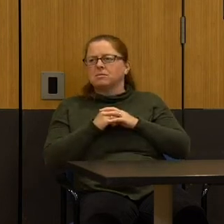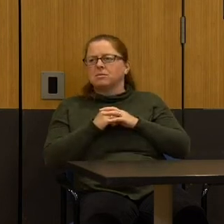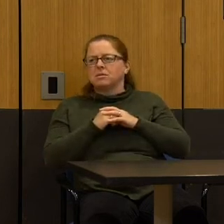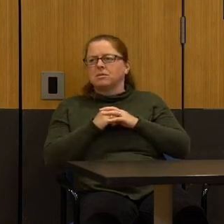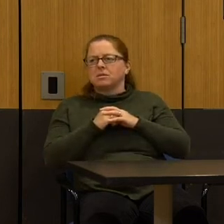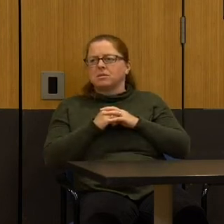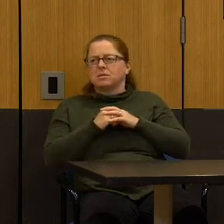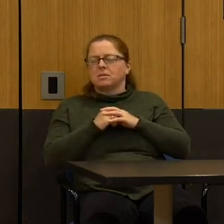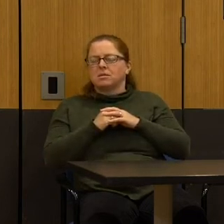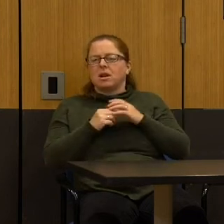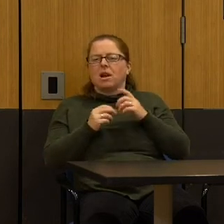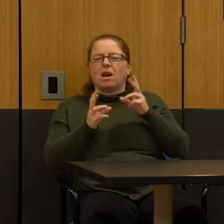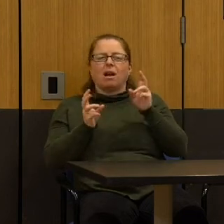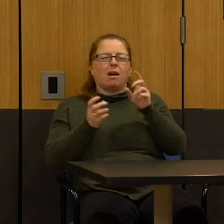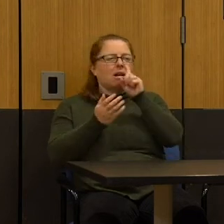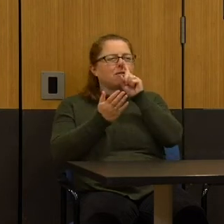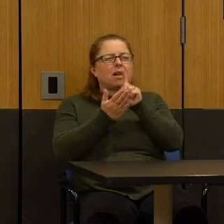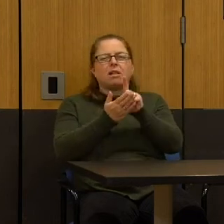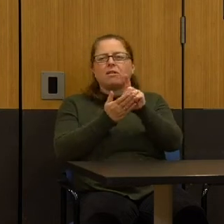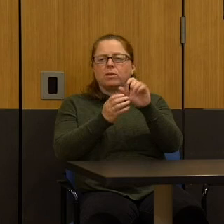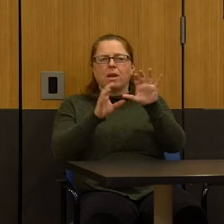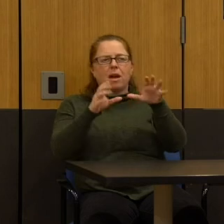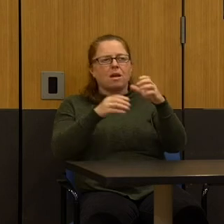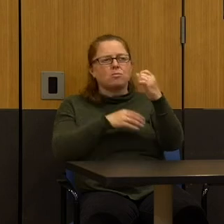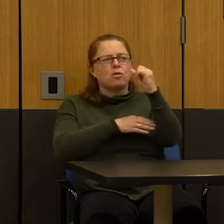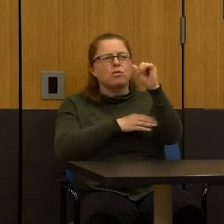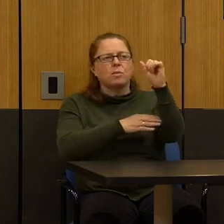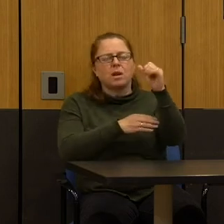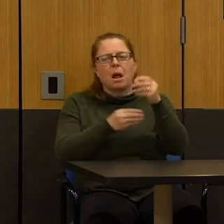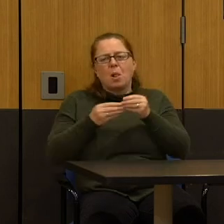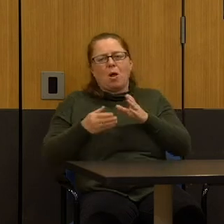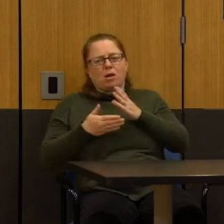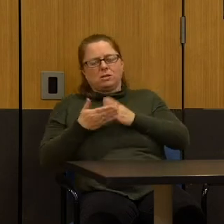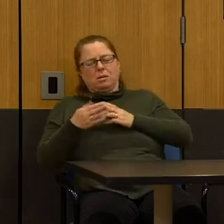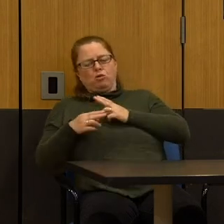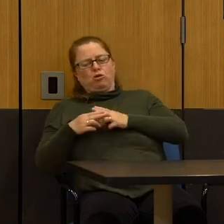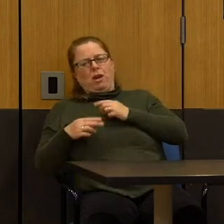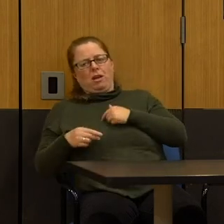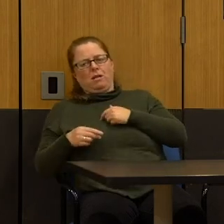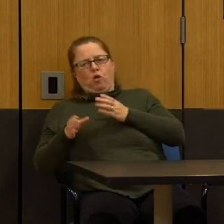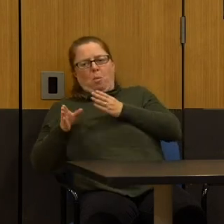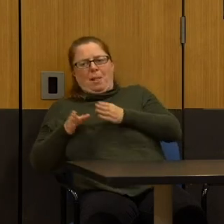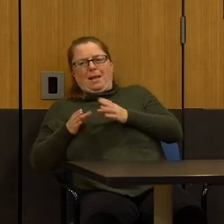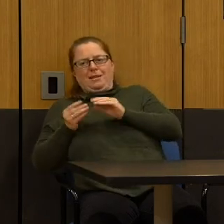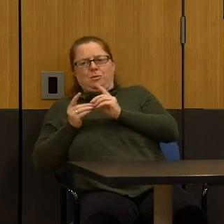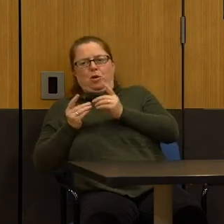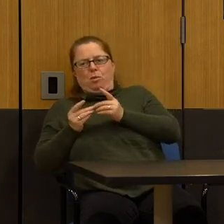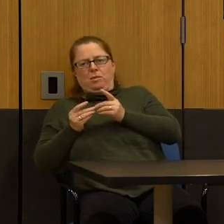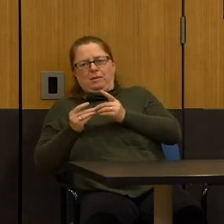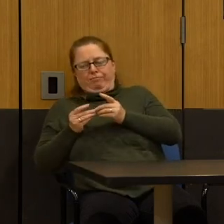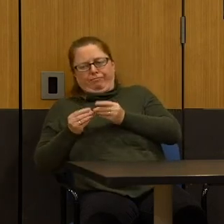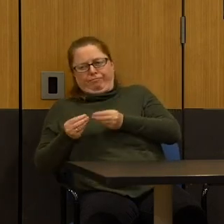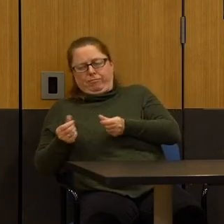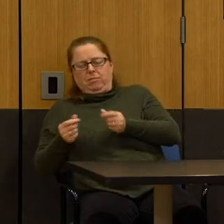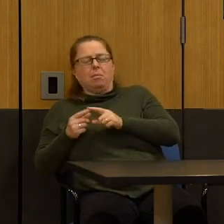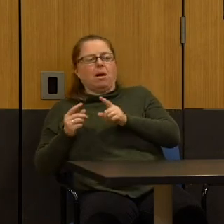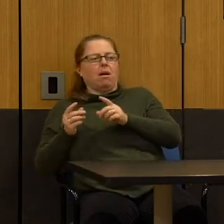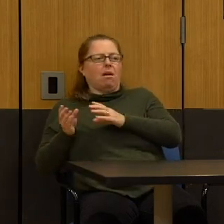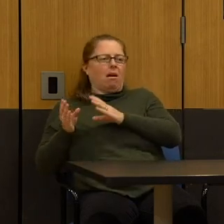I just fell in love with the movement. Lost a little bit of my cred, you know, in the planning department, but it